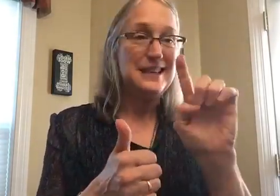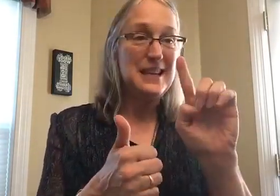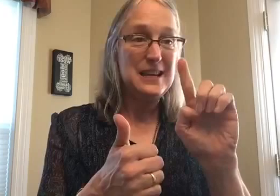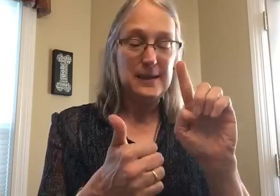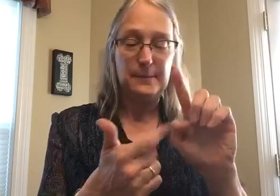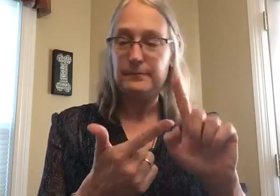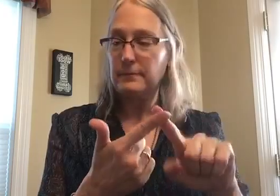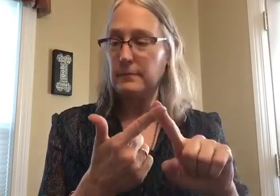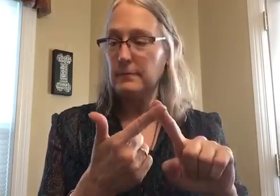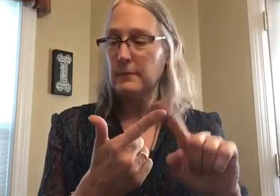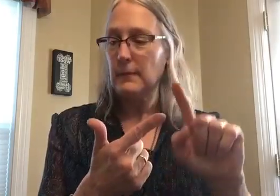seed,